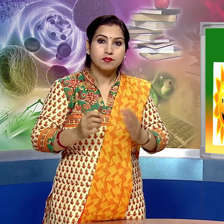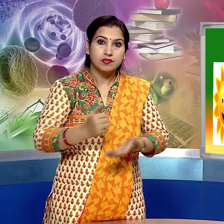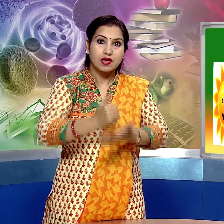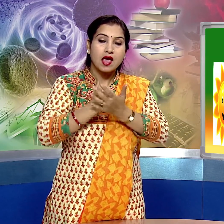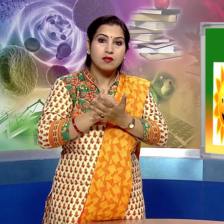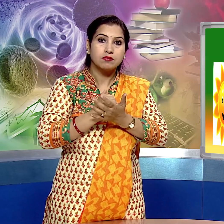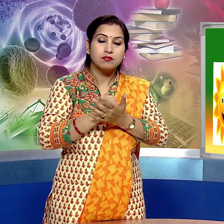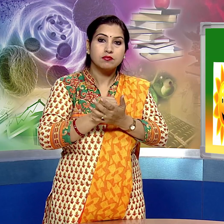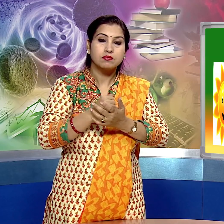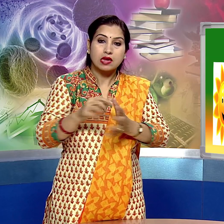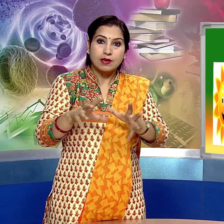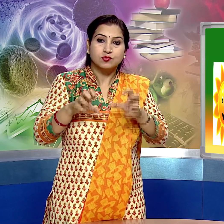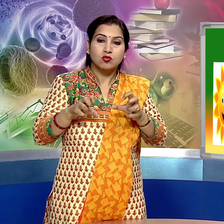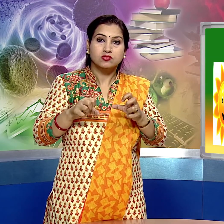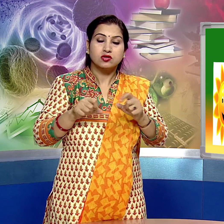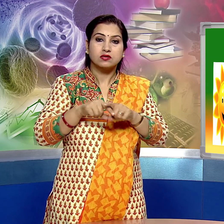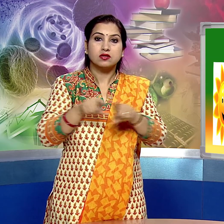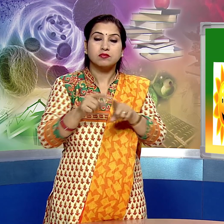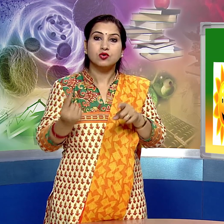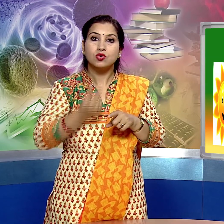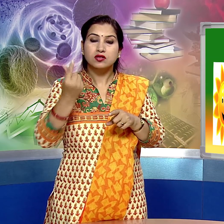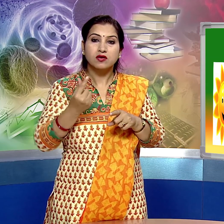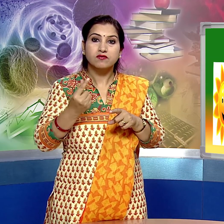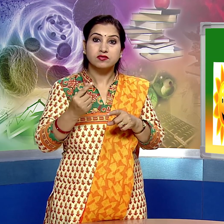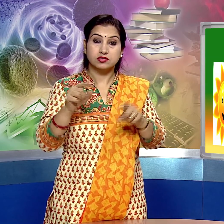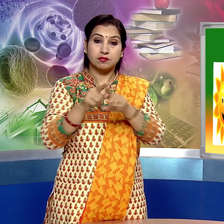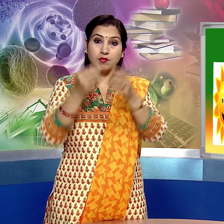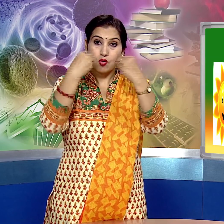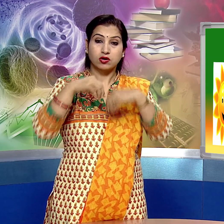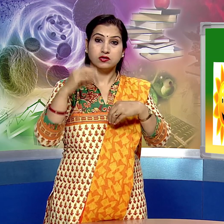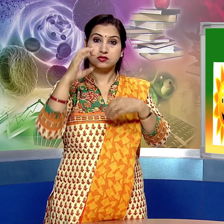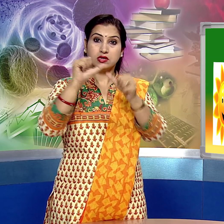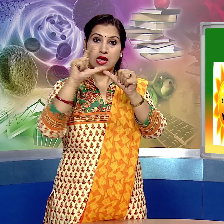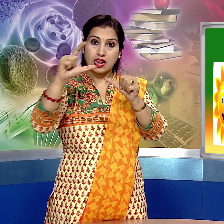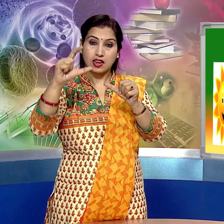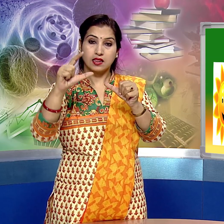Helps in proper absorption and utilization of calcium and phosphorus.